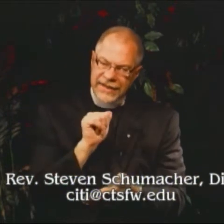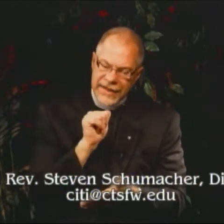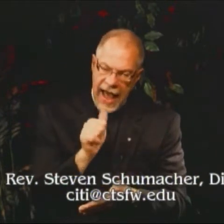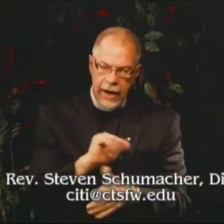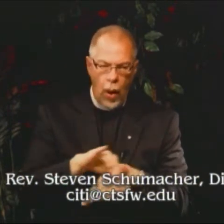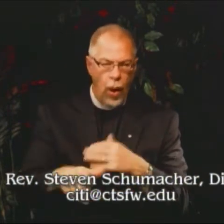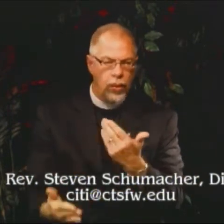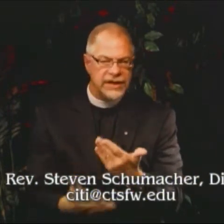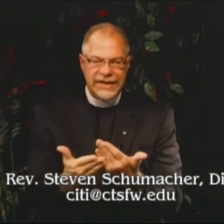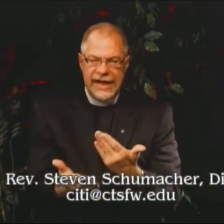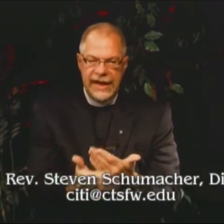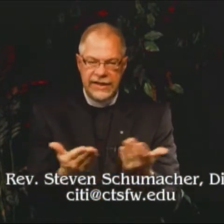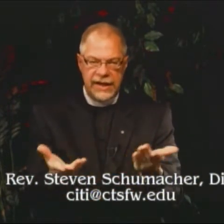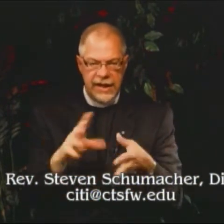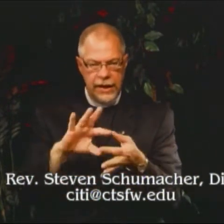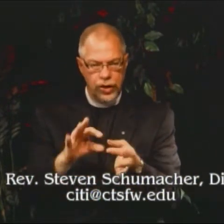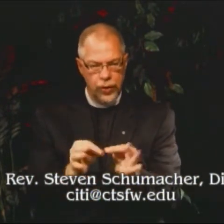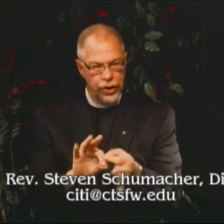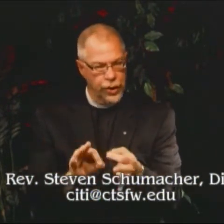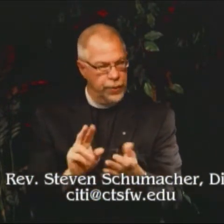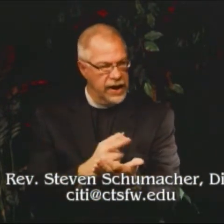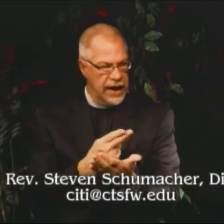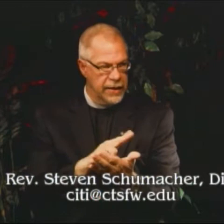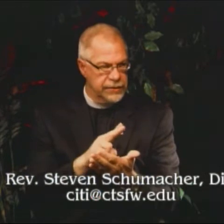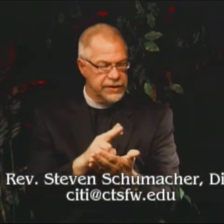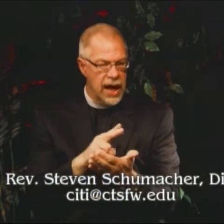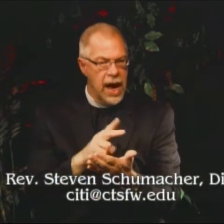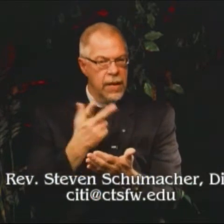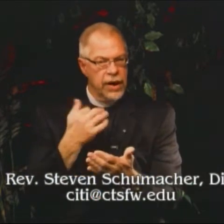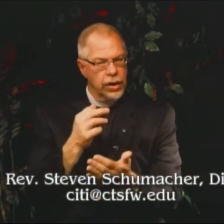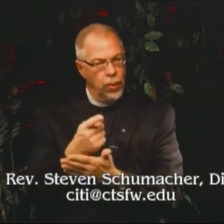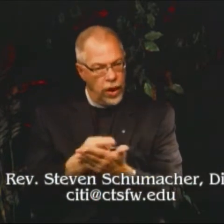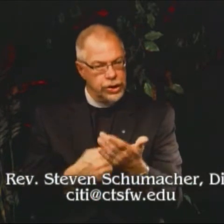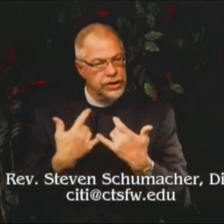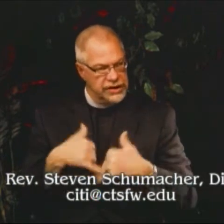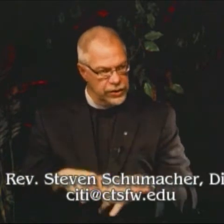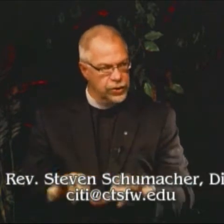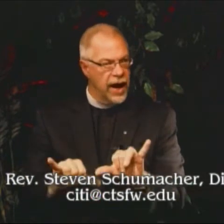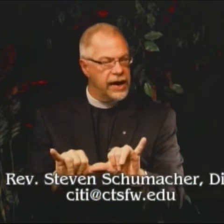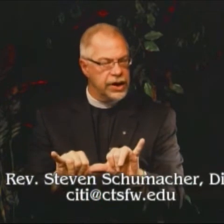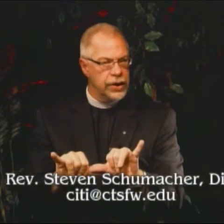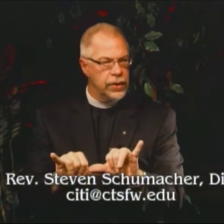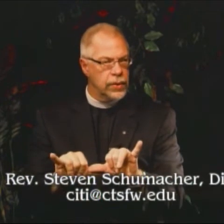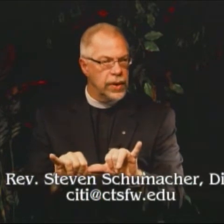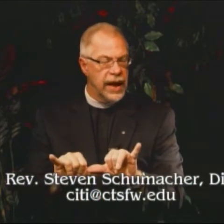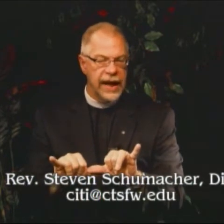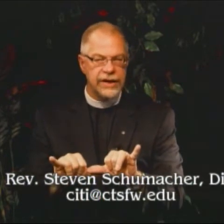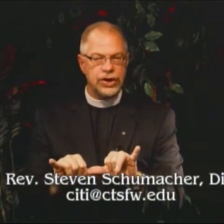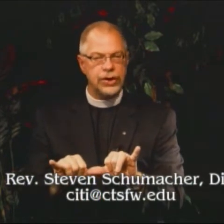not always an easy thing to interpret hymns, because what you're still trying to do is to